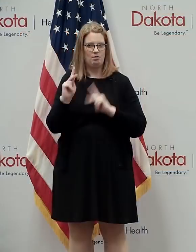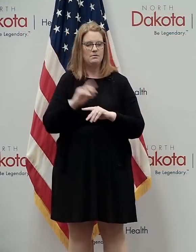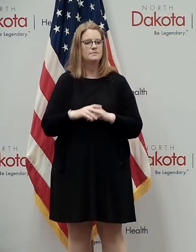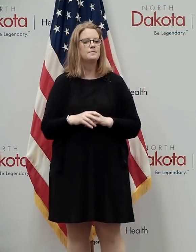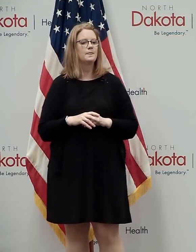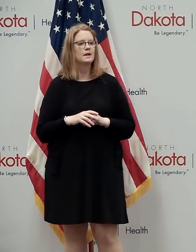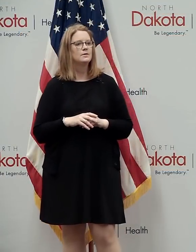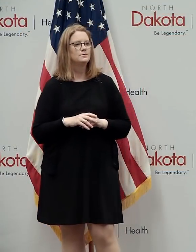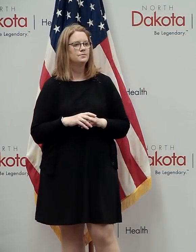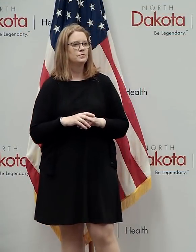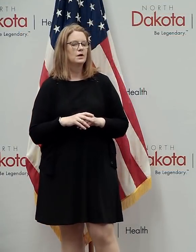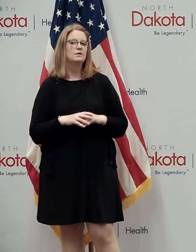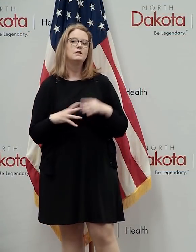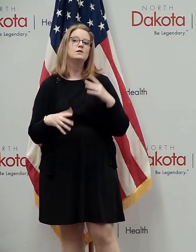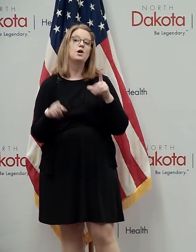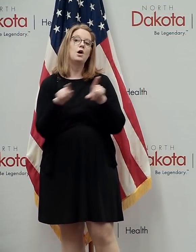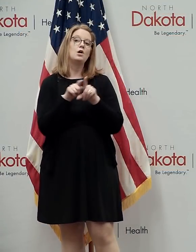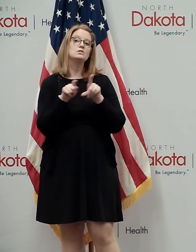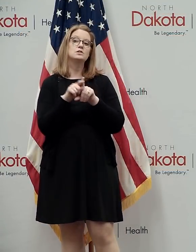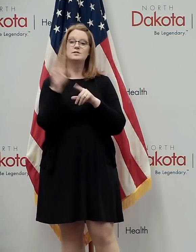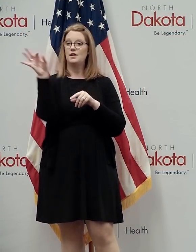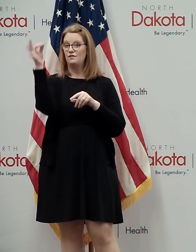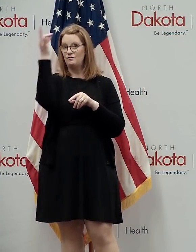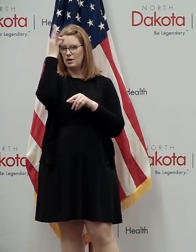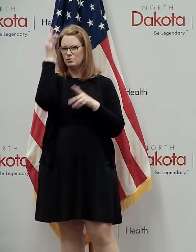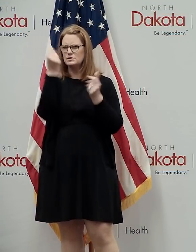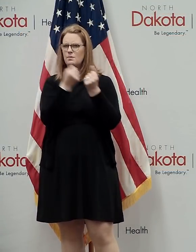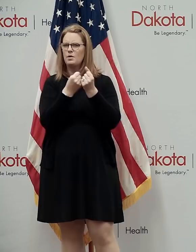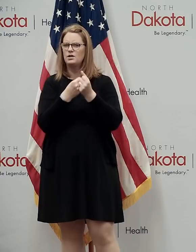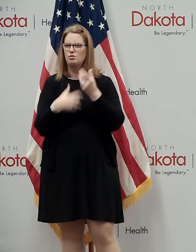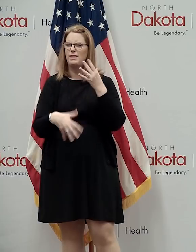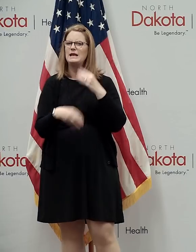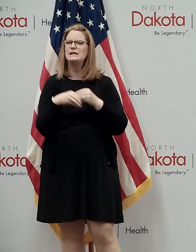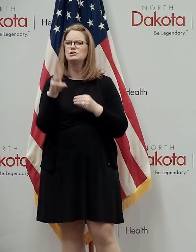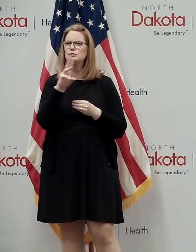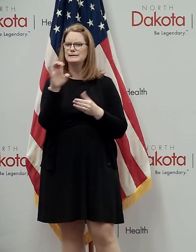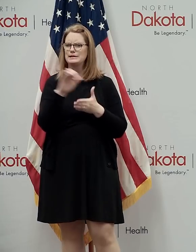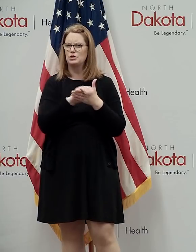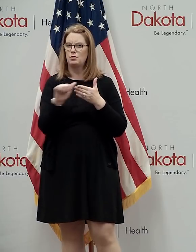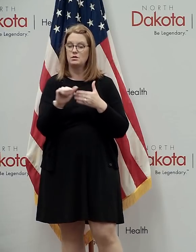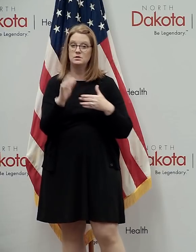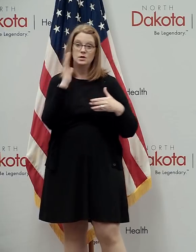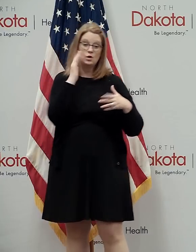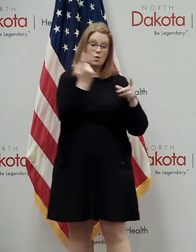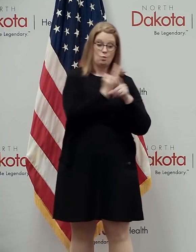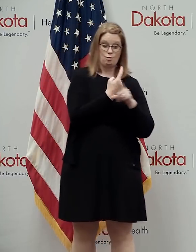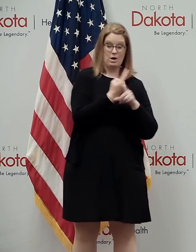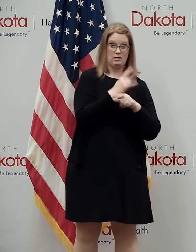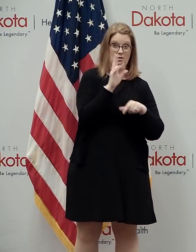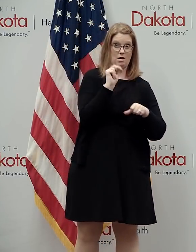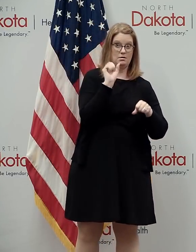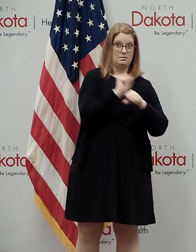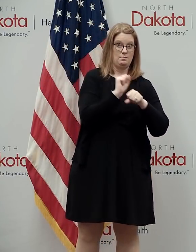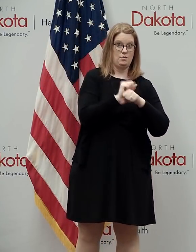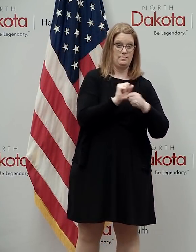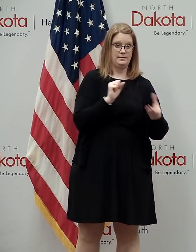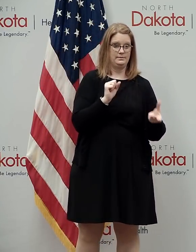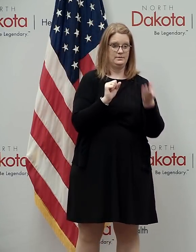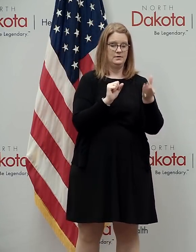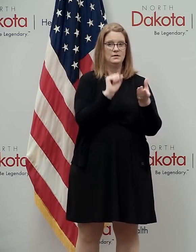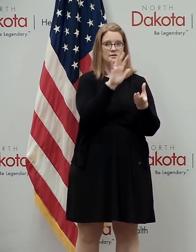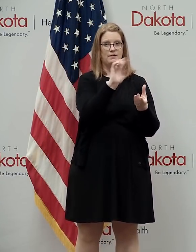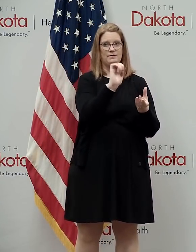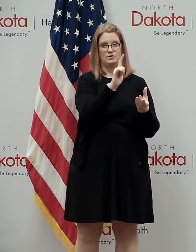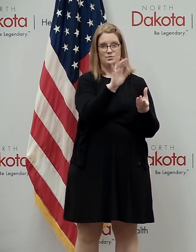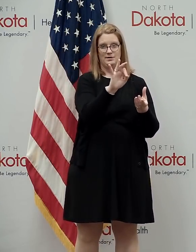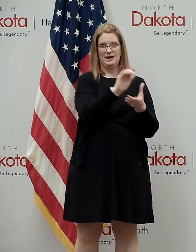that, as we know, that there was additional federal support of $600 per week on top of the $529 paid by